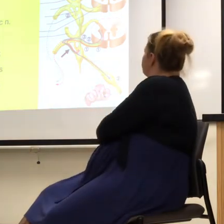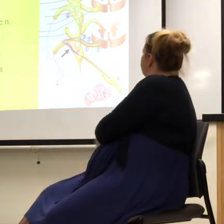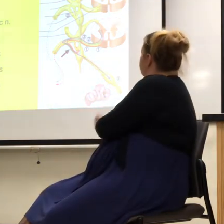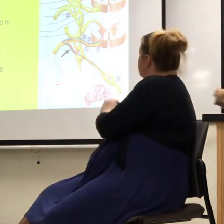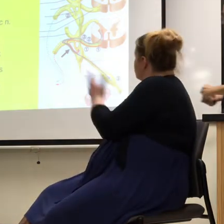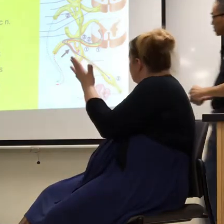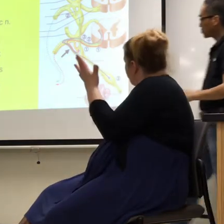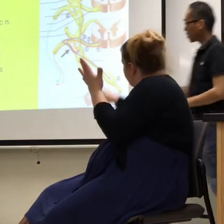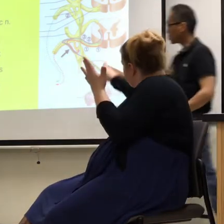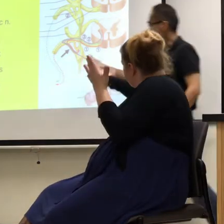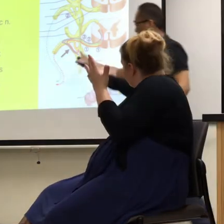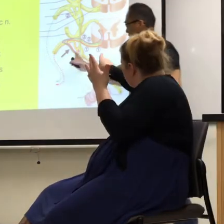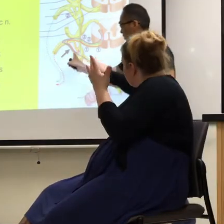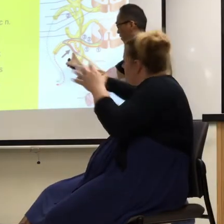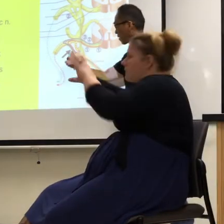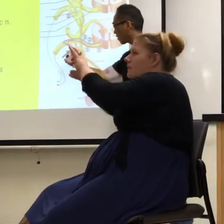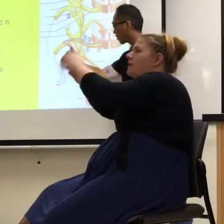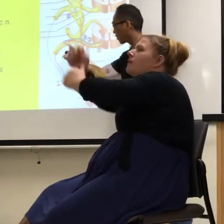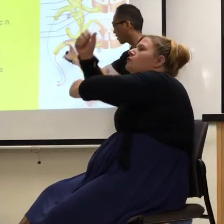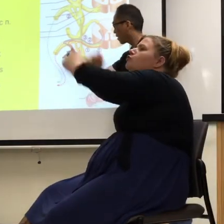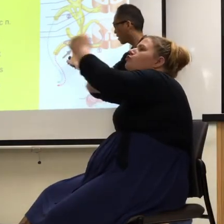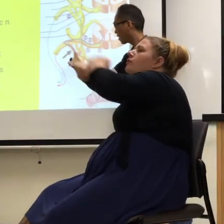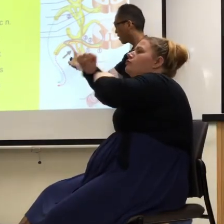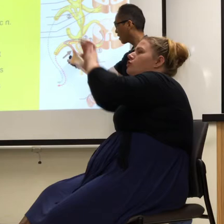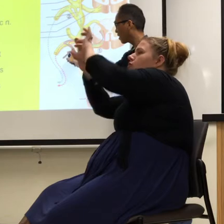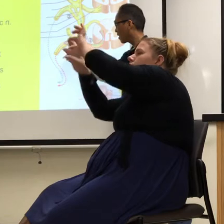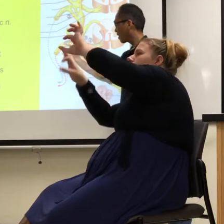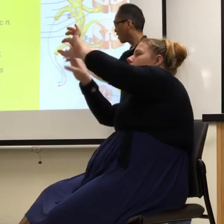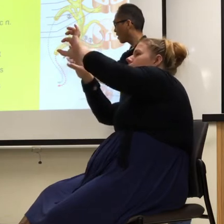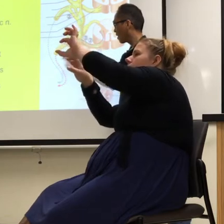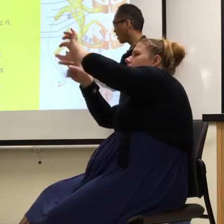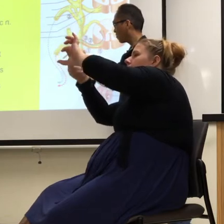Number five is pointing to this structure right there.